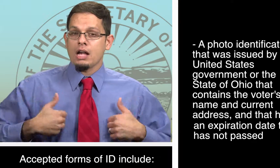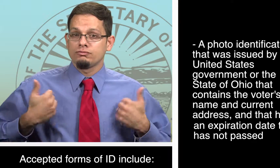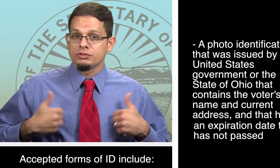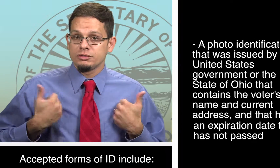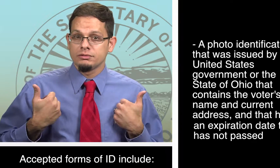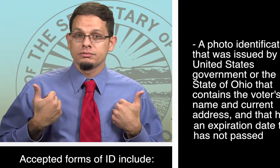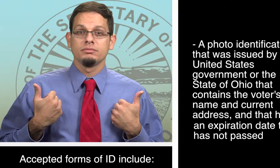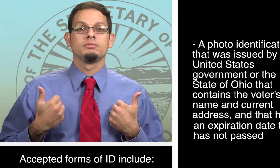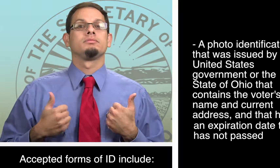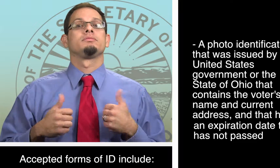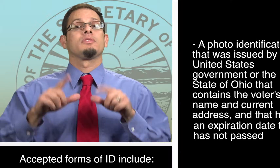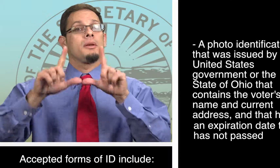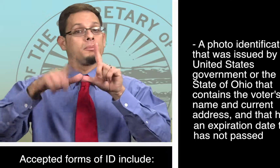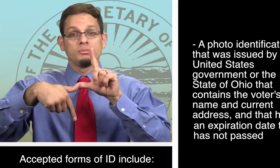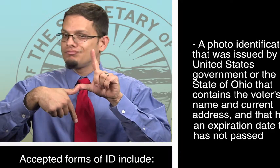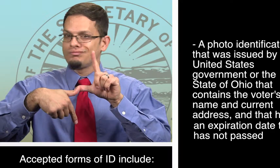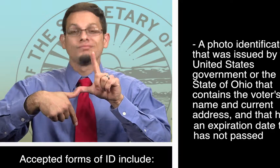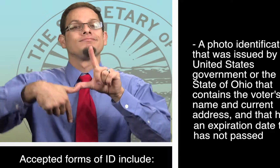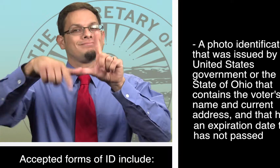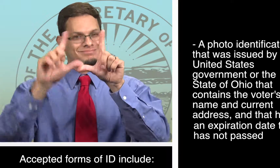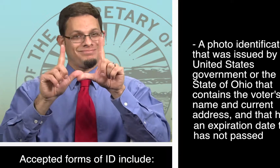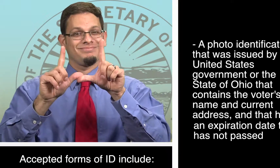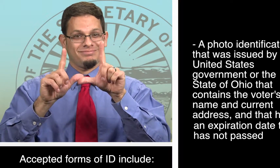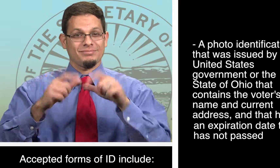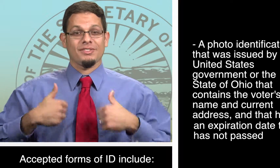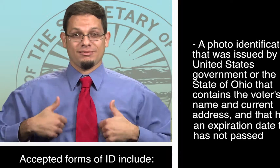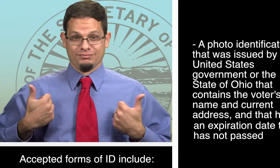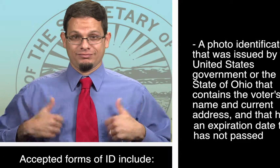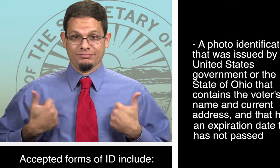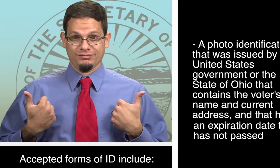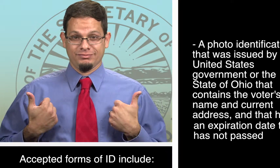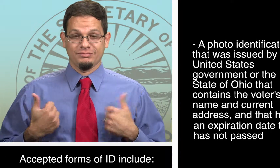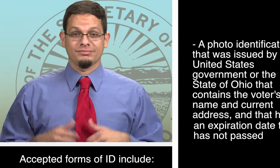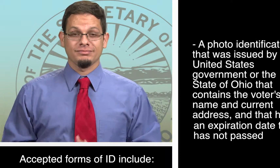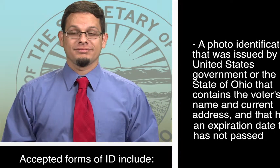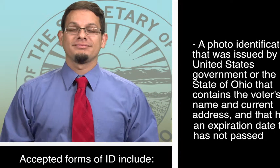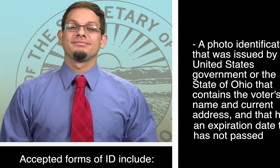and current address and that has an expiration date that has not passed.